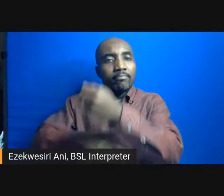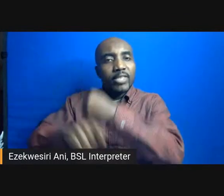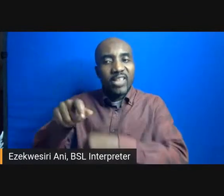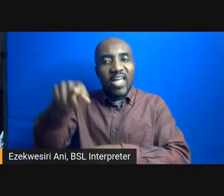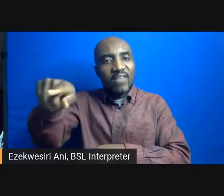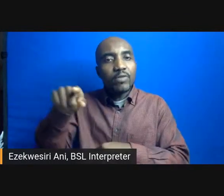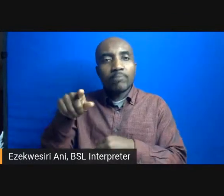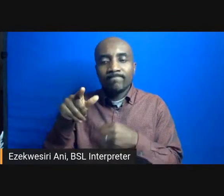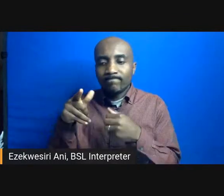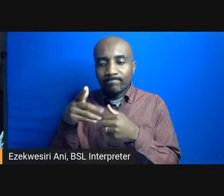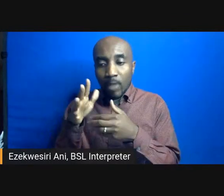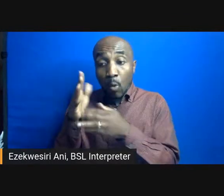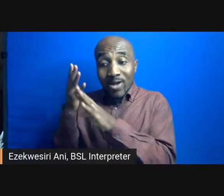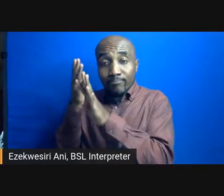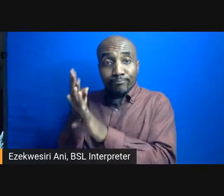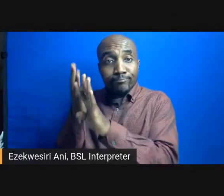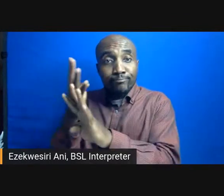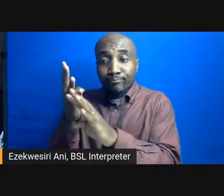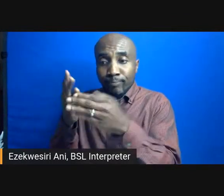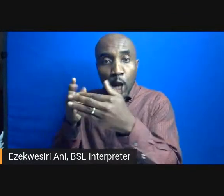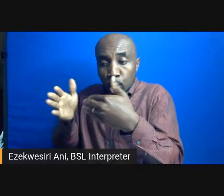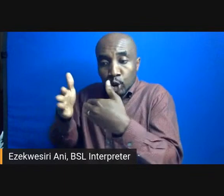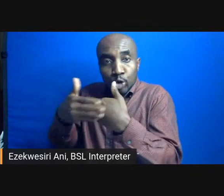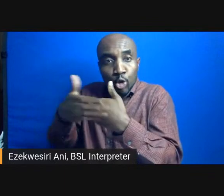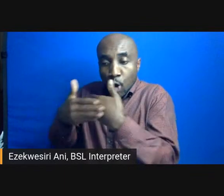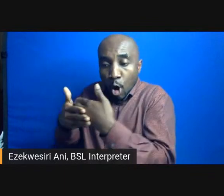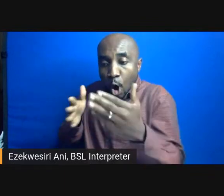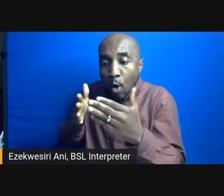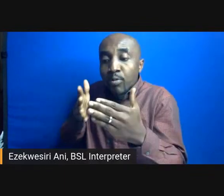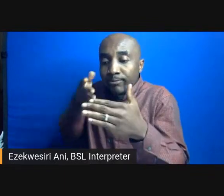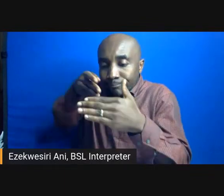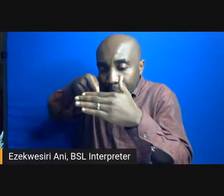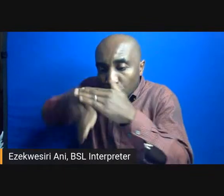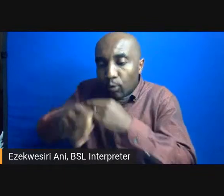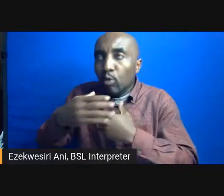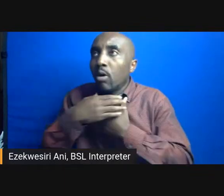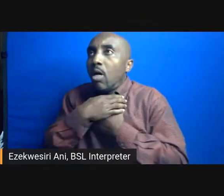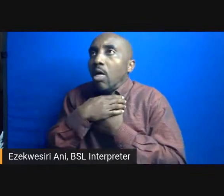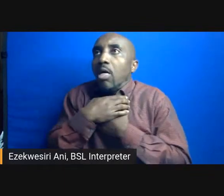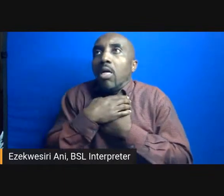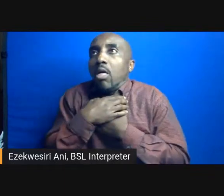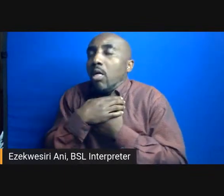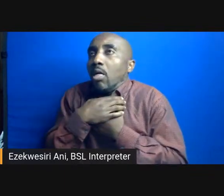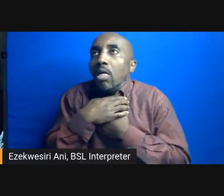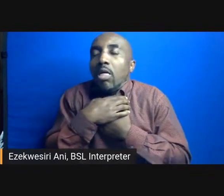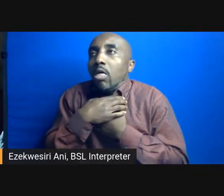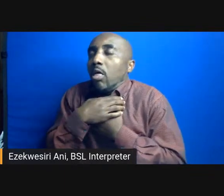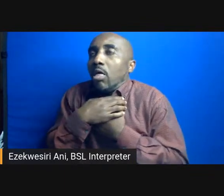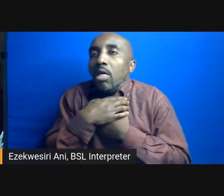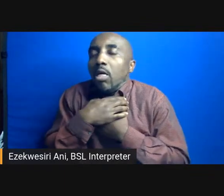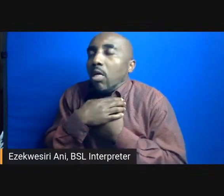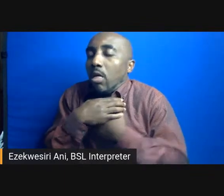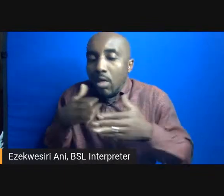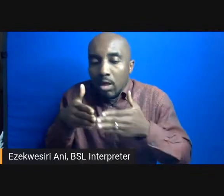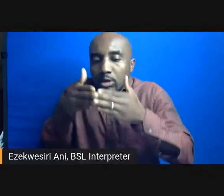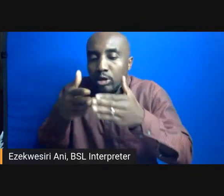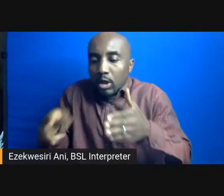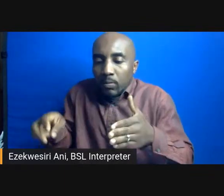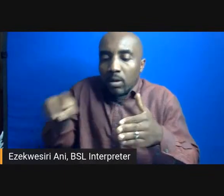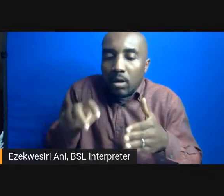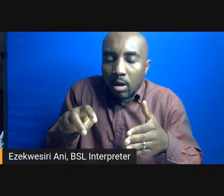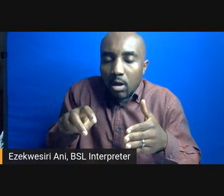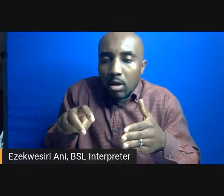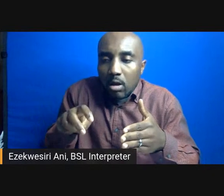of pain where those captured would walk through to board the ships that would tear them away from everything